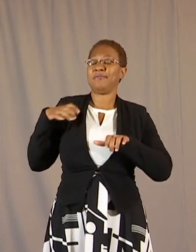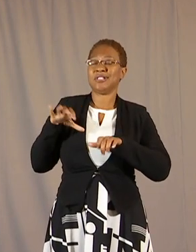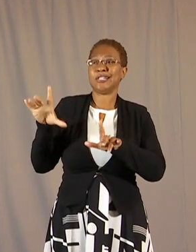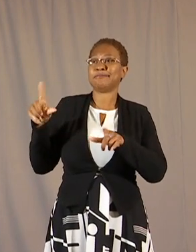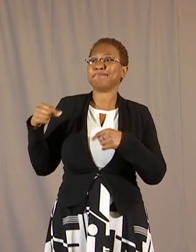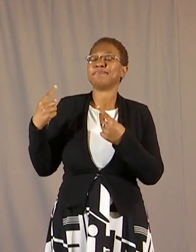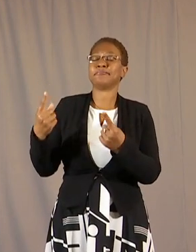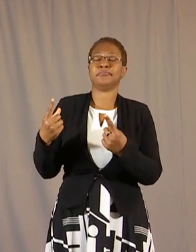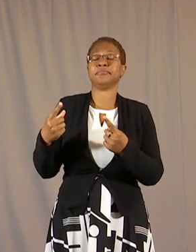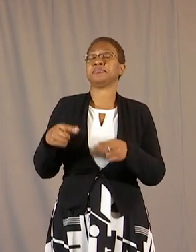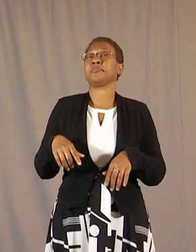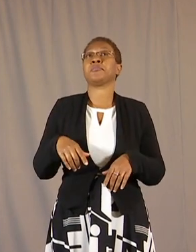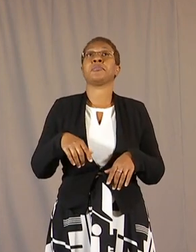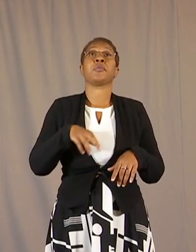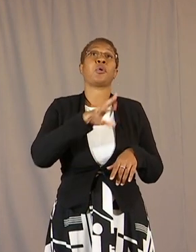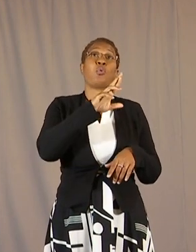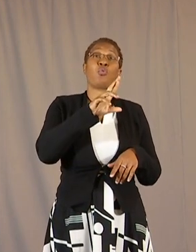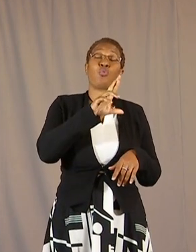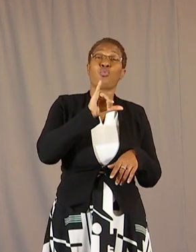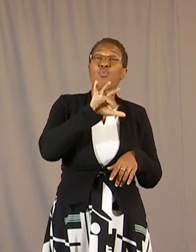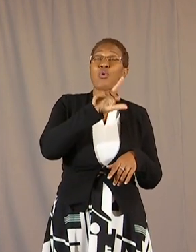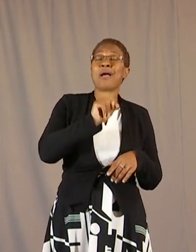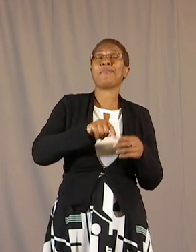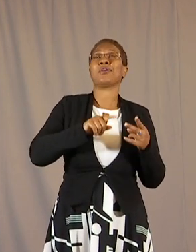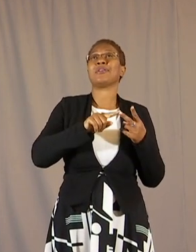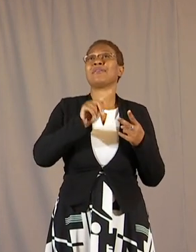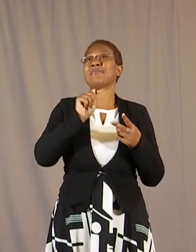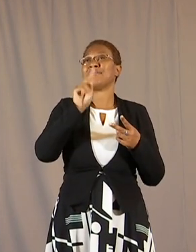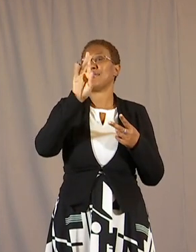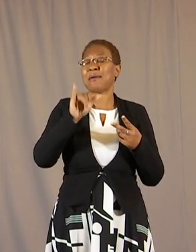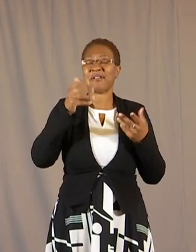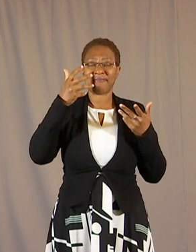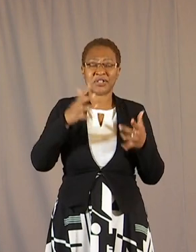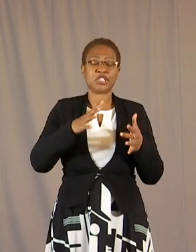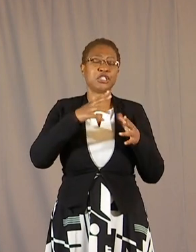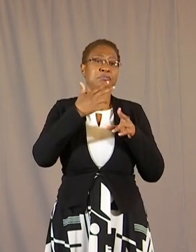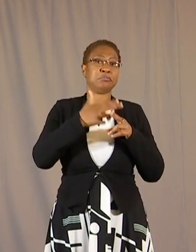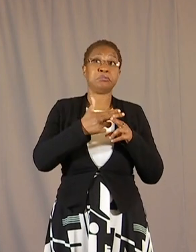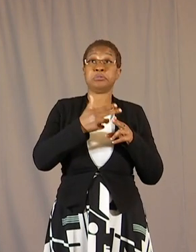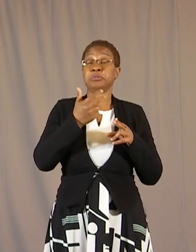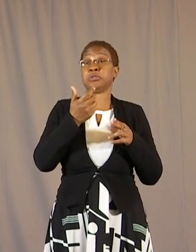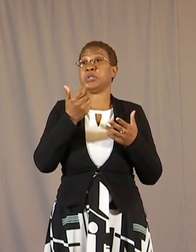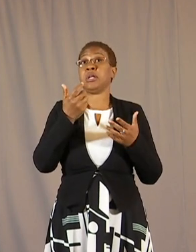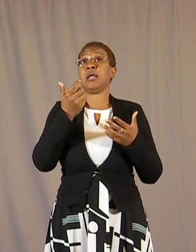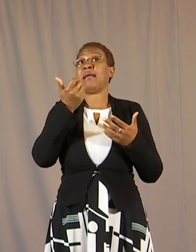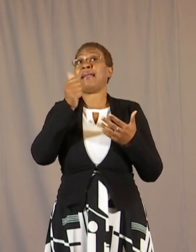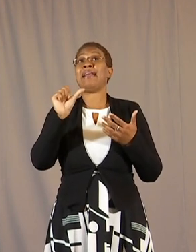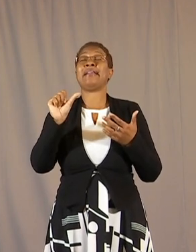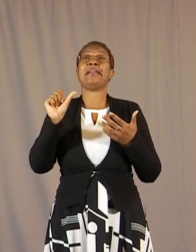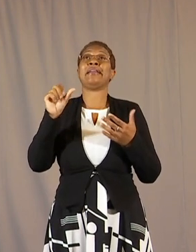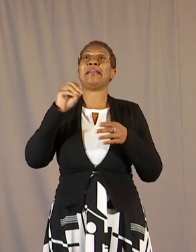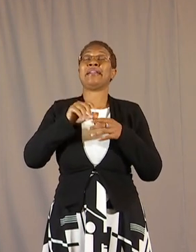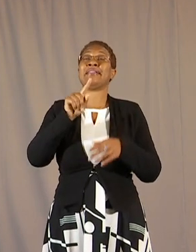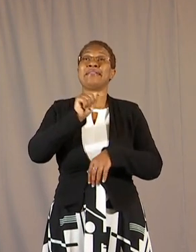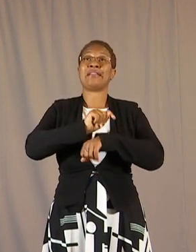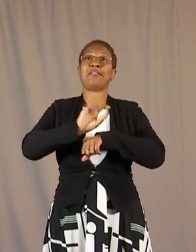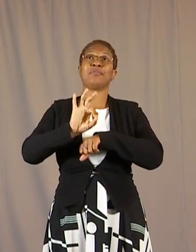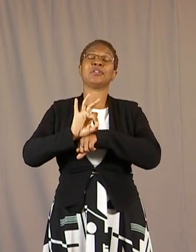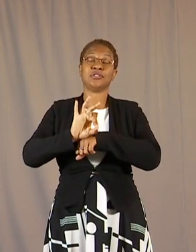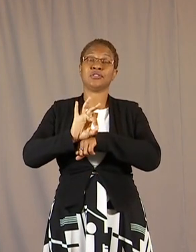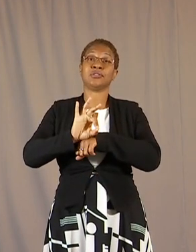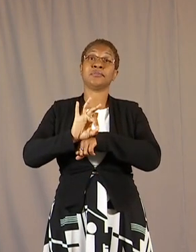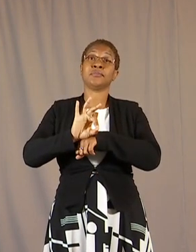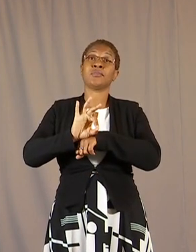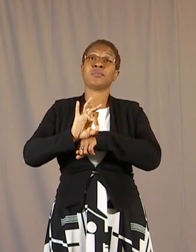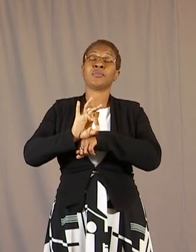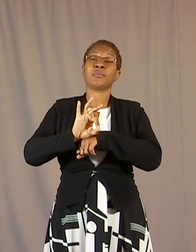has said, Tommy has said, and anyone here in this panel or in the task force would say, the Racial Disparities